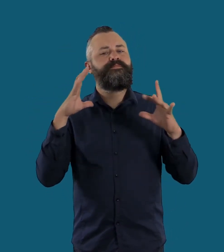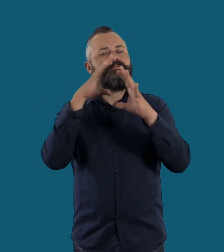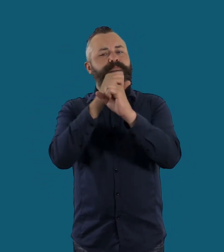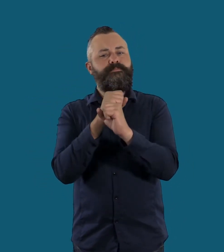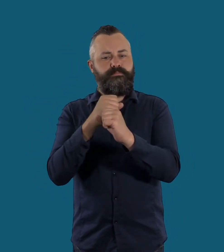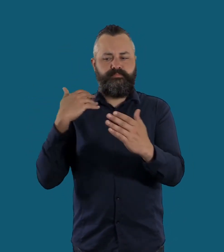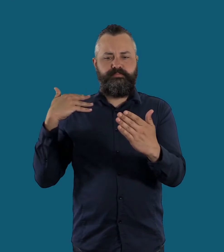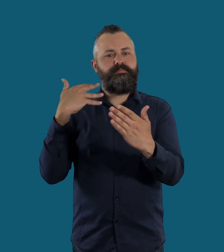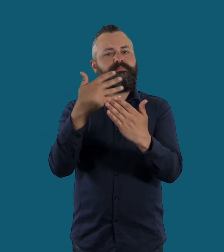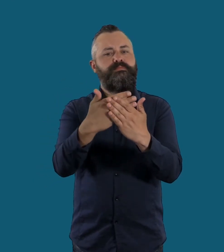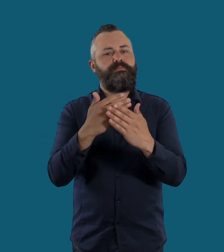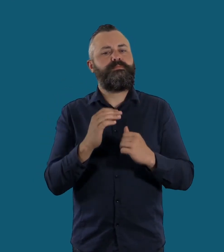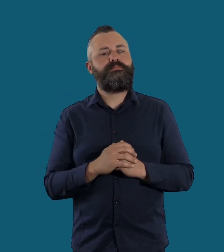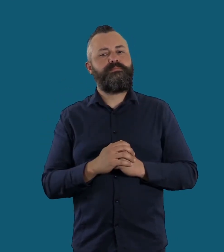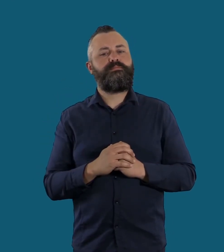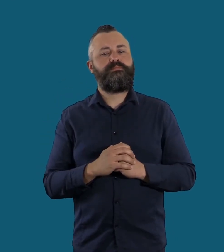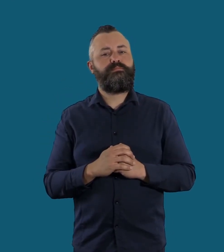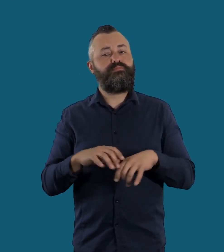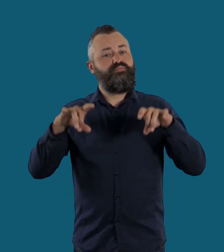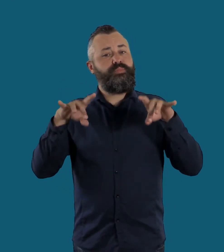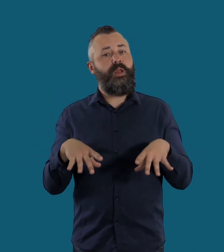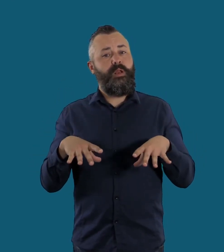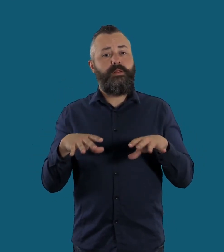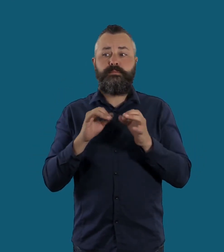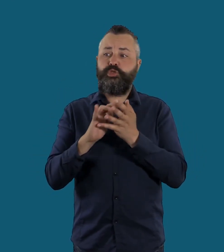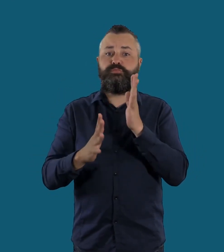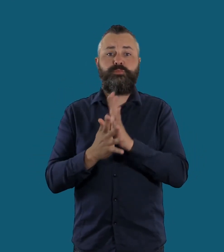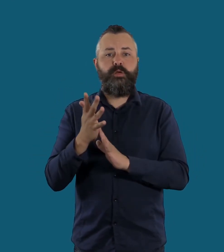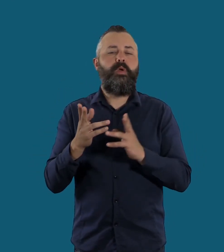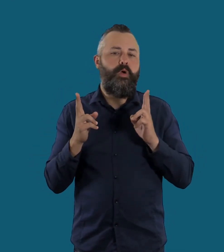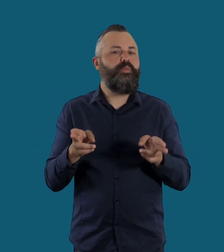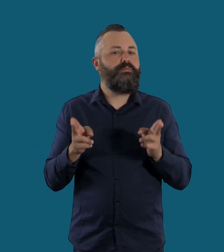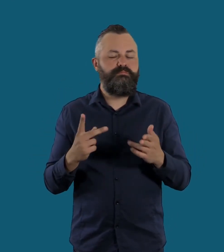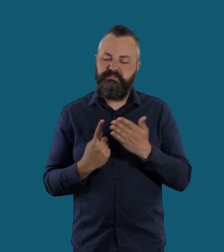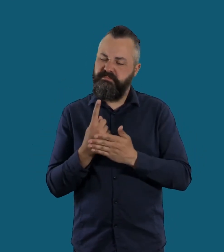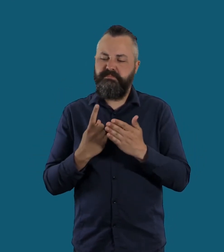In summary, bushfires are a natural part of the Australian landscape.